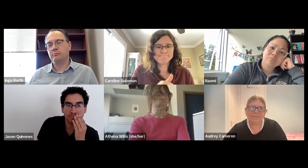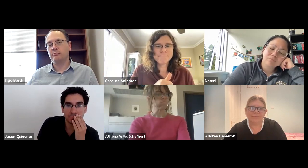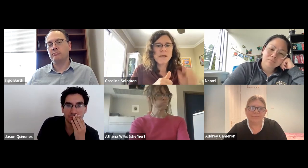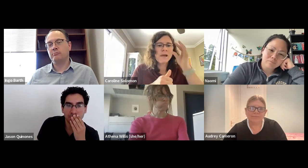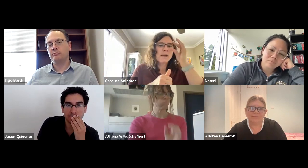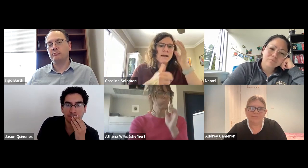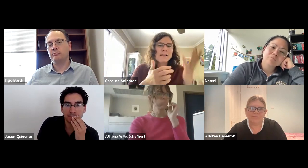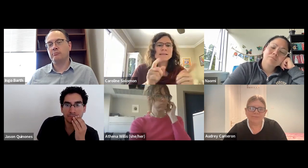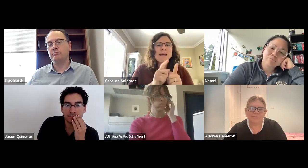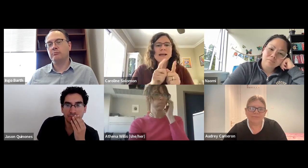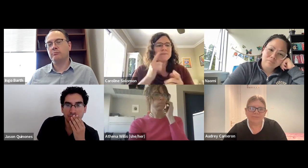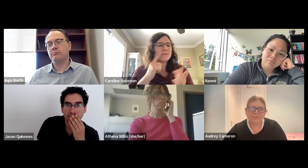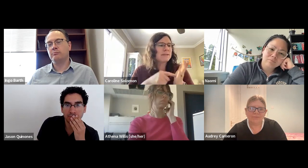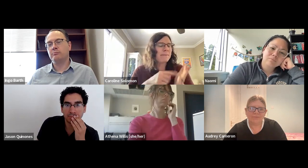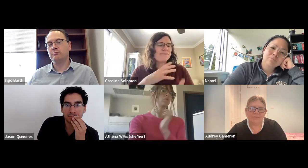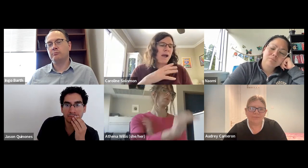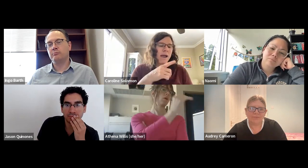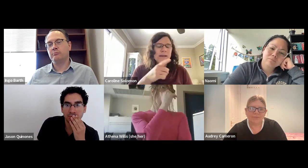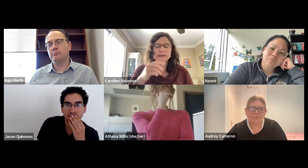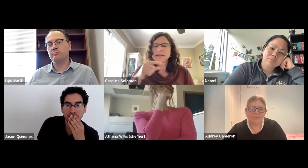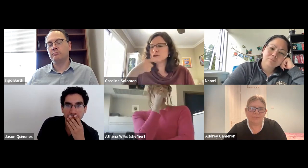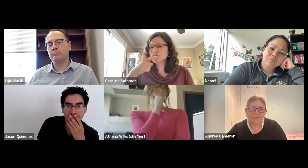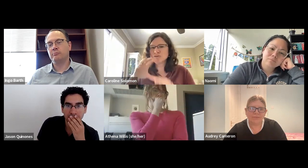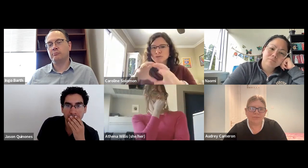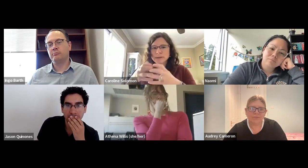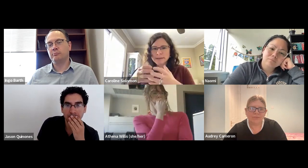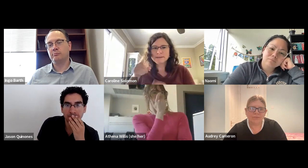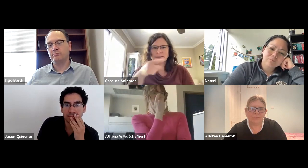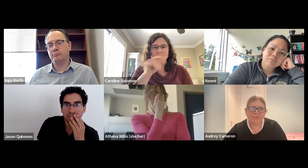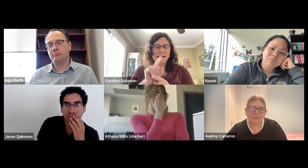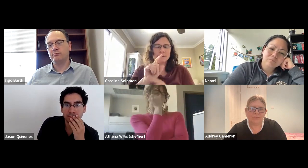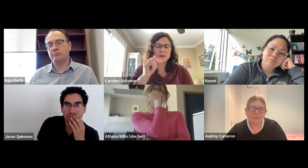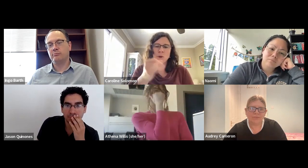of standardization or should we not? So for example, okay,